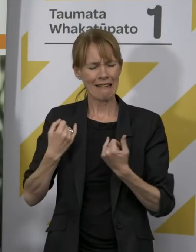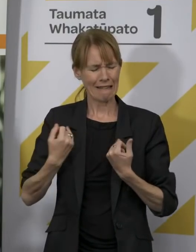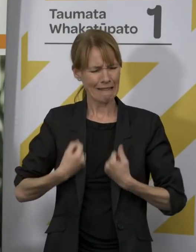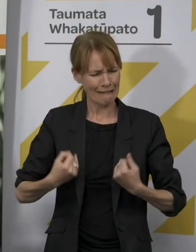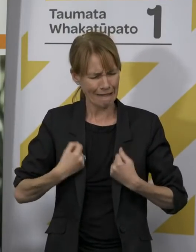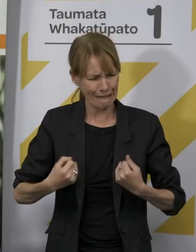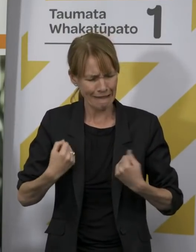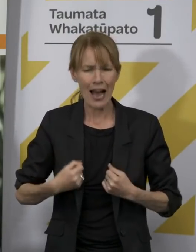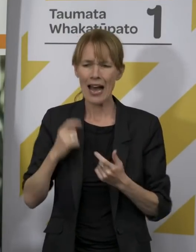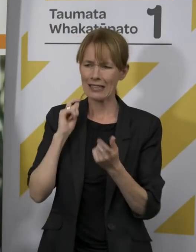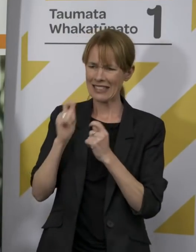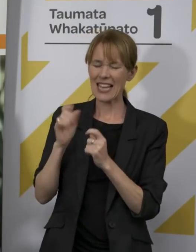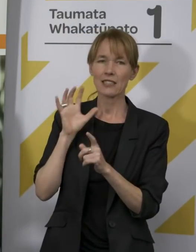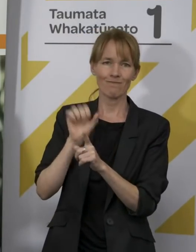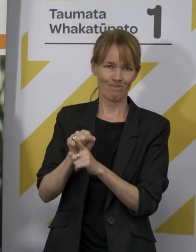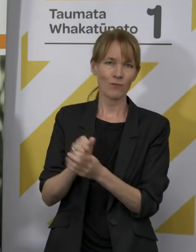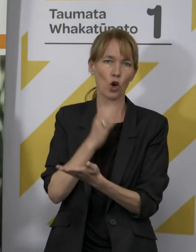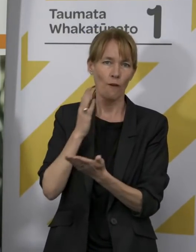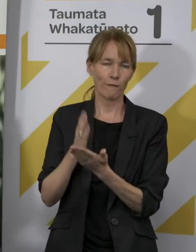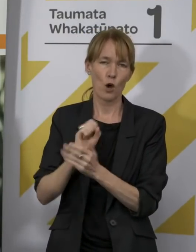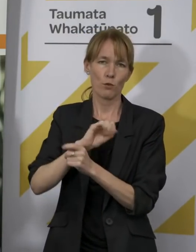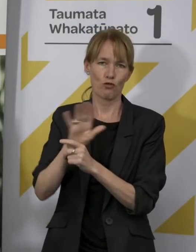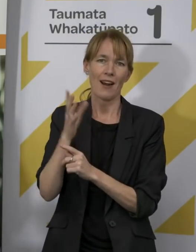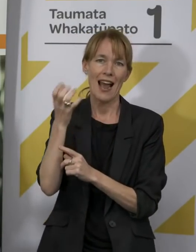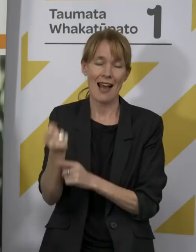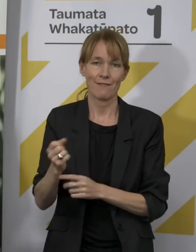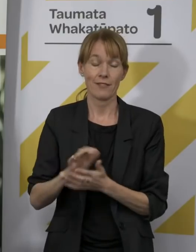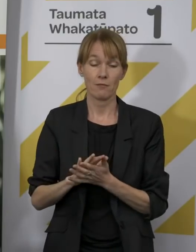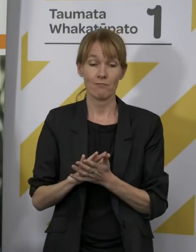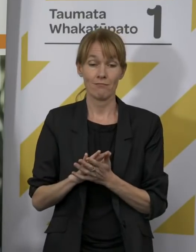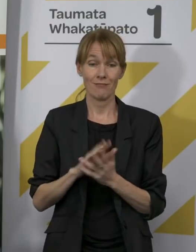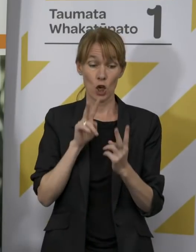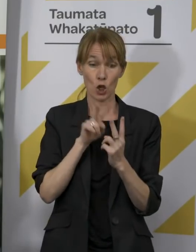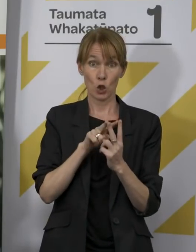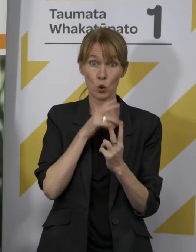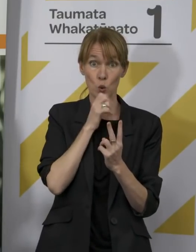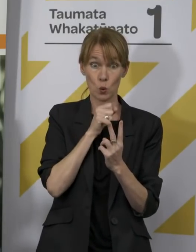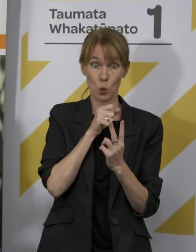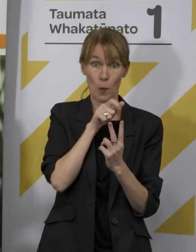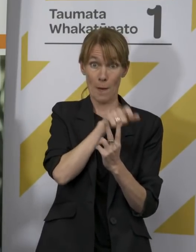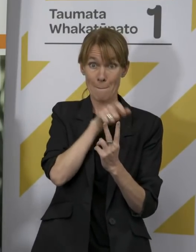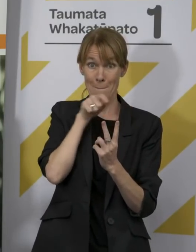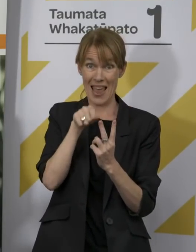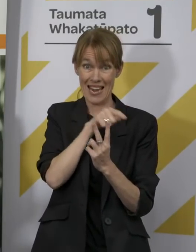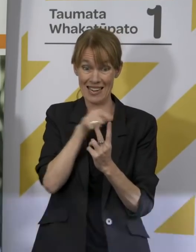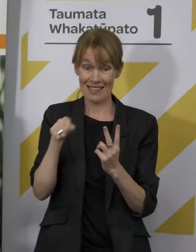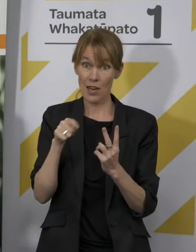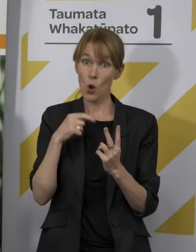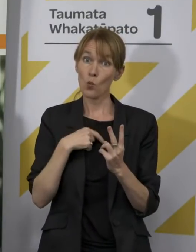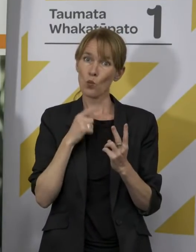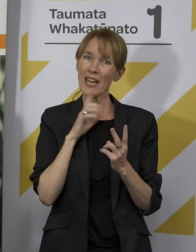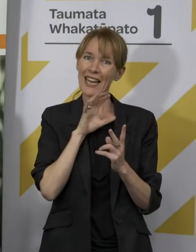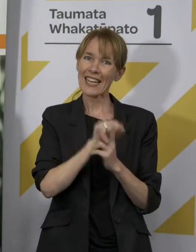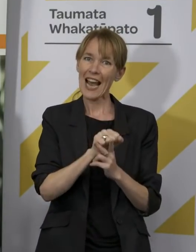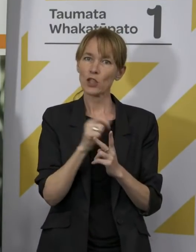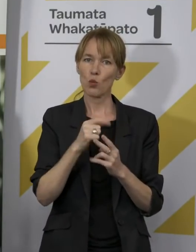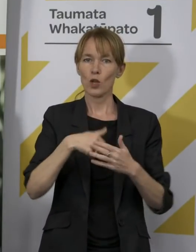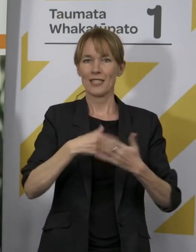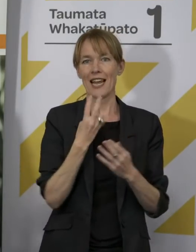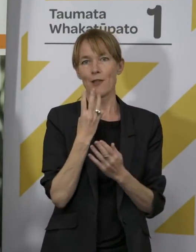result. So actually both of these cases were picked up at our now routine testing at around day